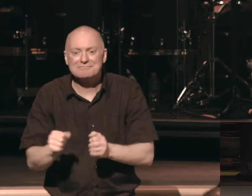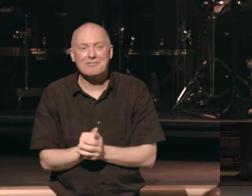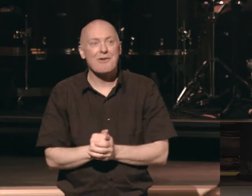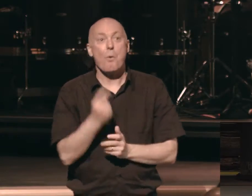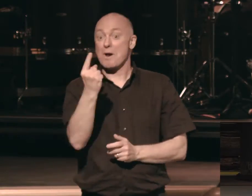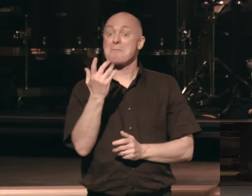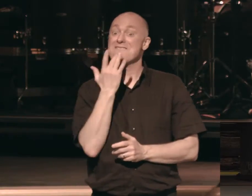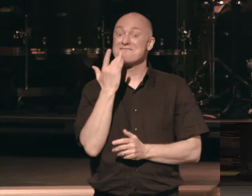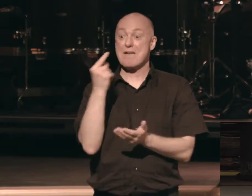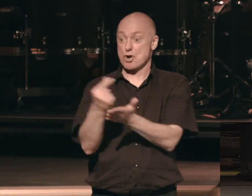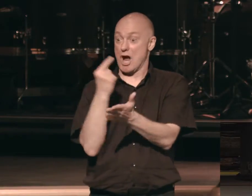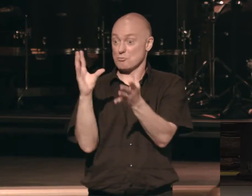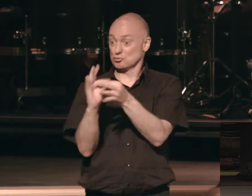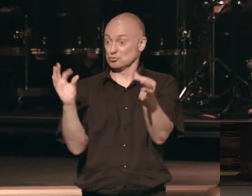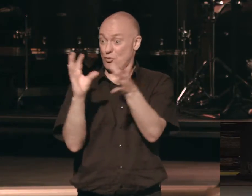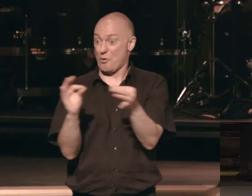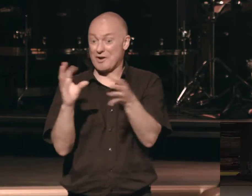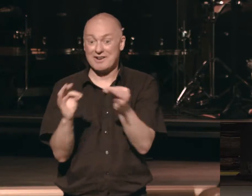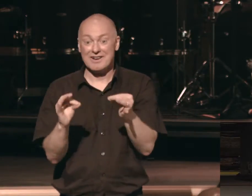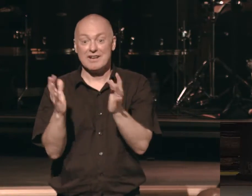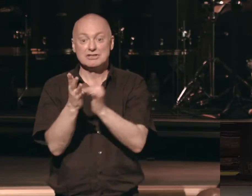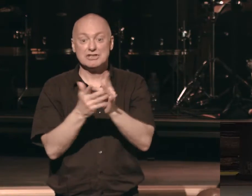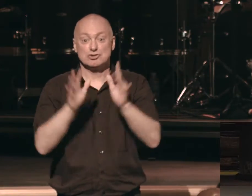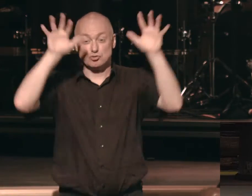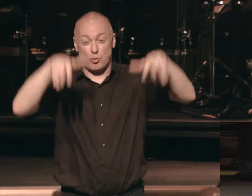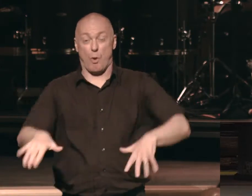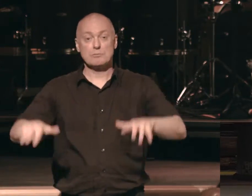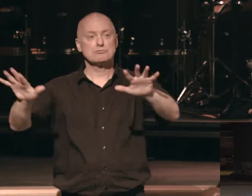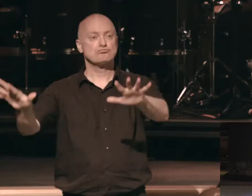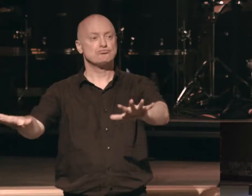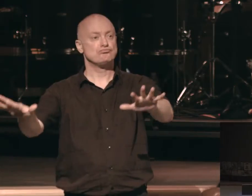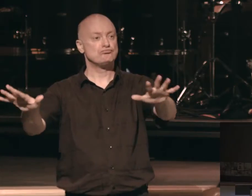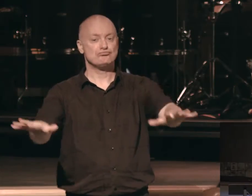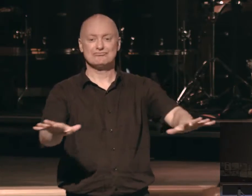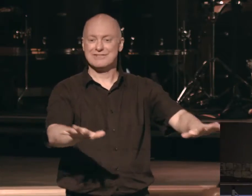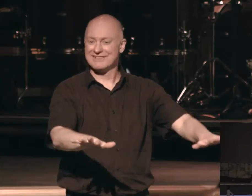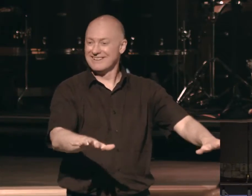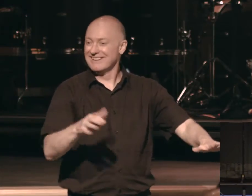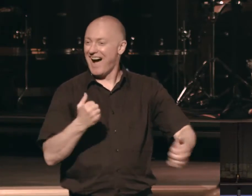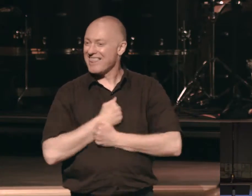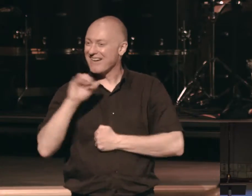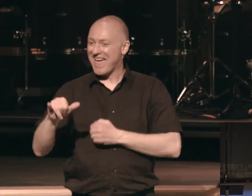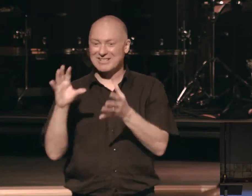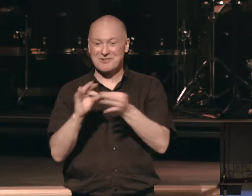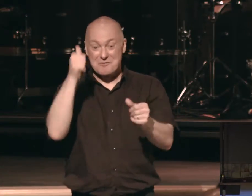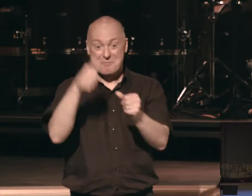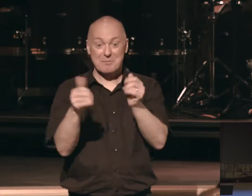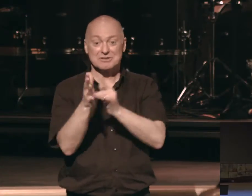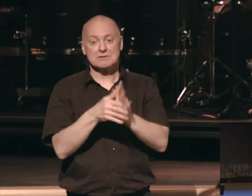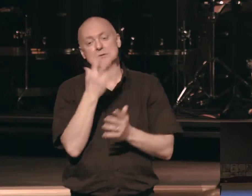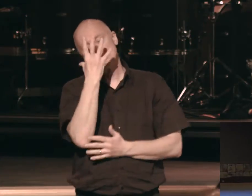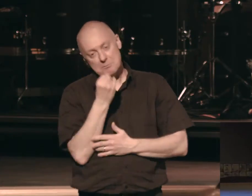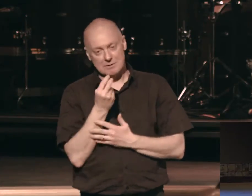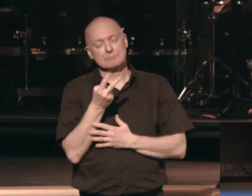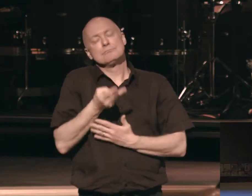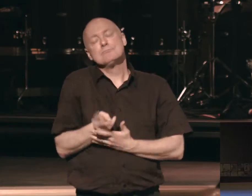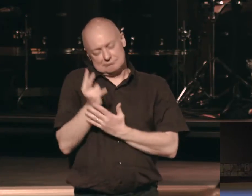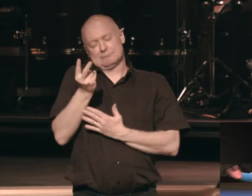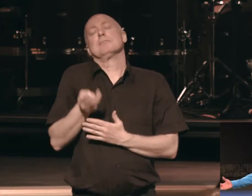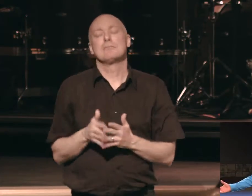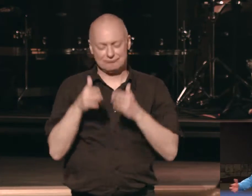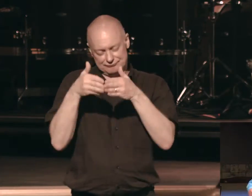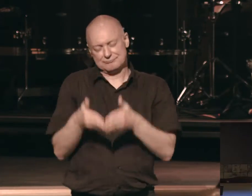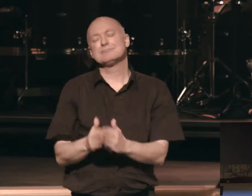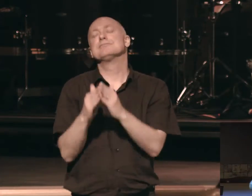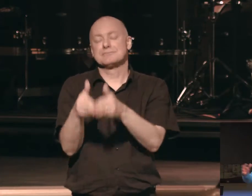of my favorite gospel stories is when Jesus calms the storm. Depending on which account you read in the Gospels, remember Jesus is sleeping and the disciples are in the boat